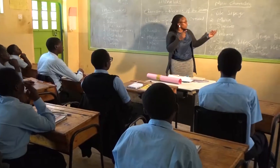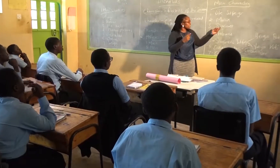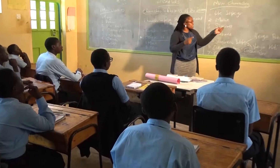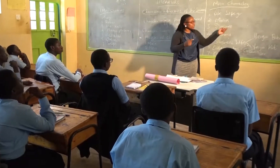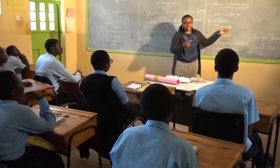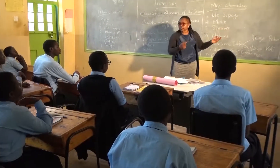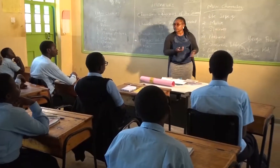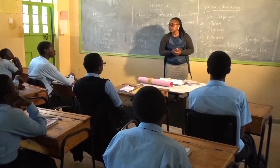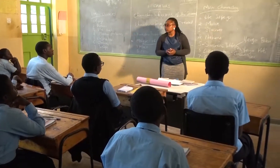Then Simiren,